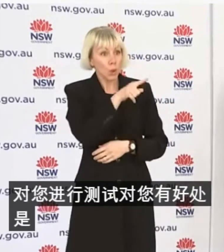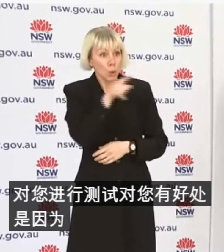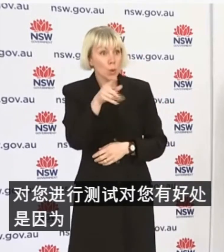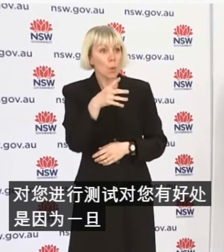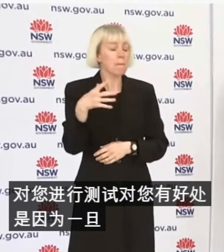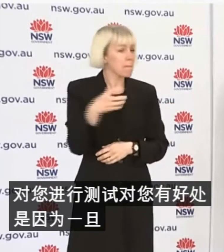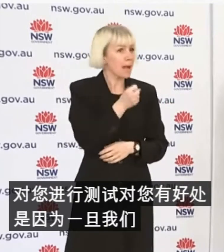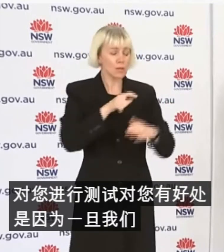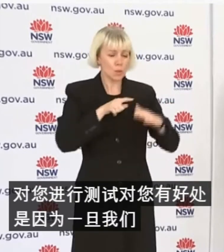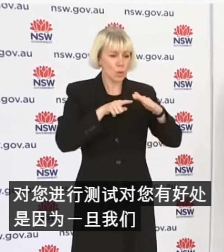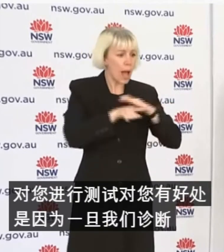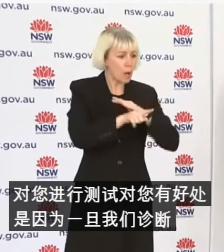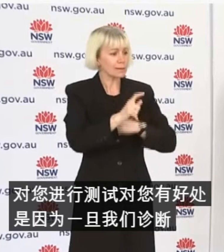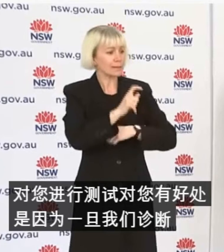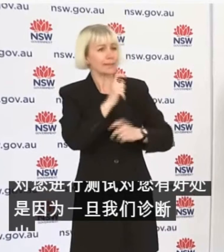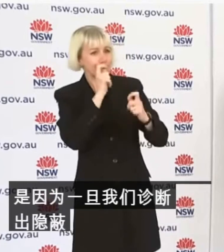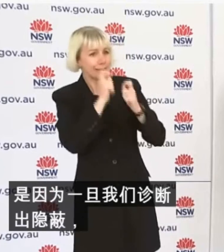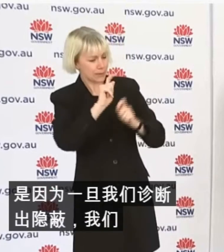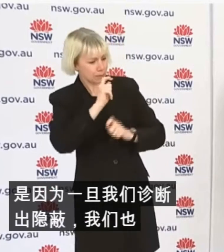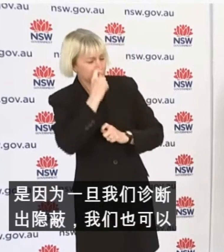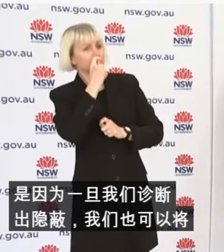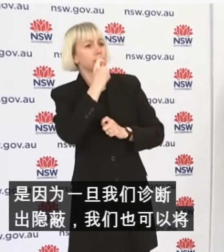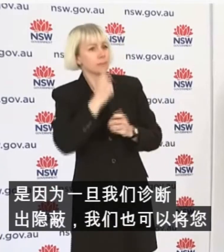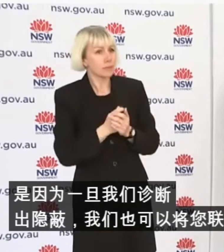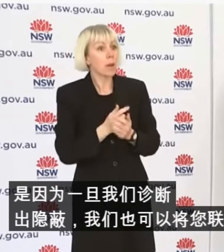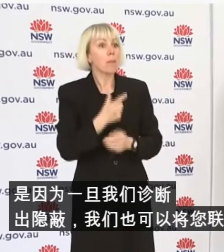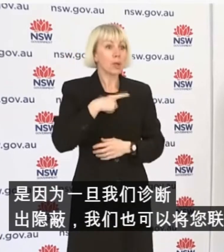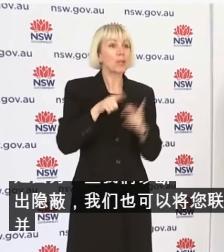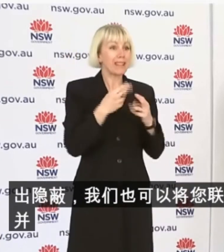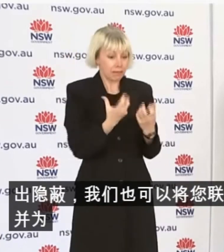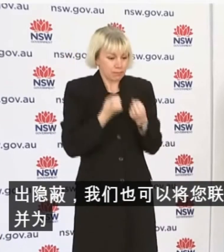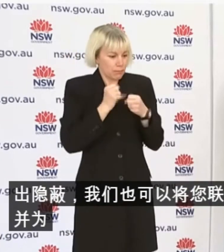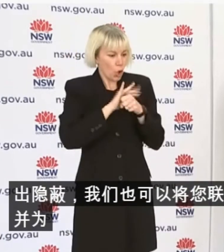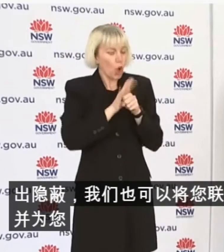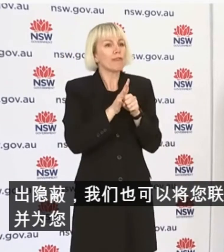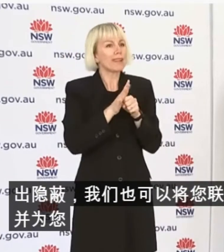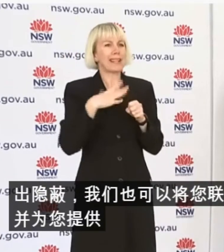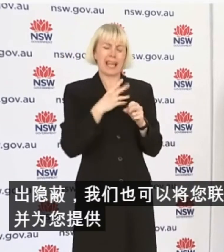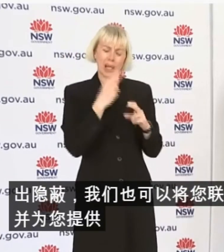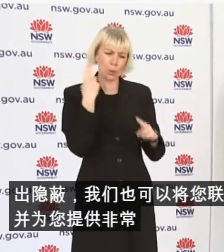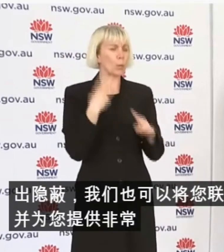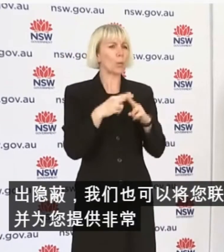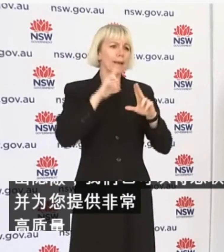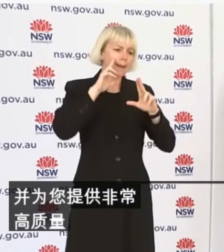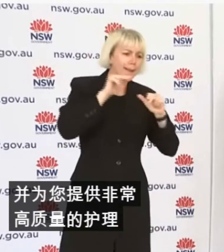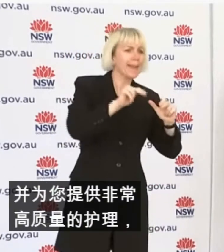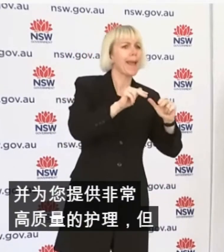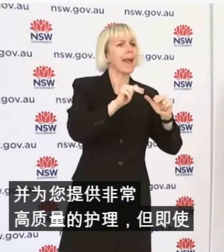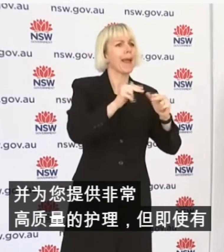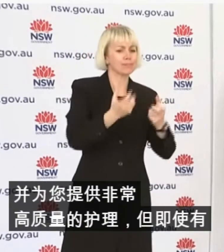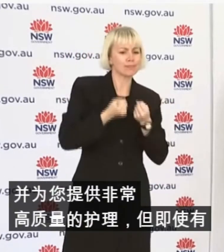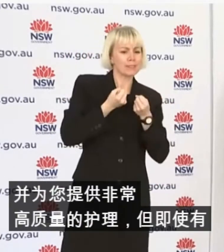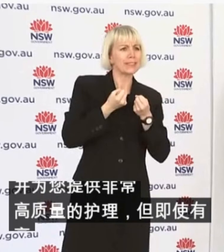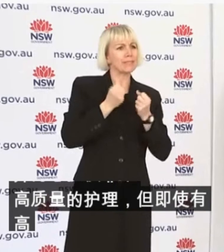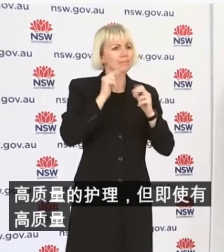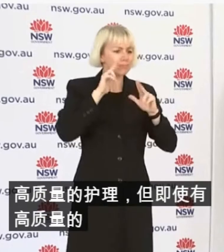because once we have a diagnosis of COVID, we can also link you in and provide you with very much high quality care. But even